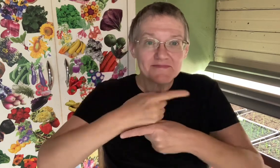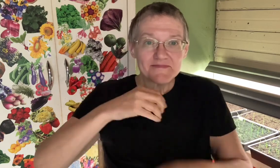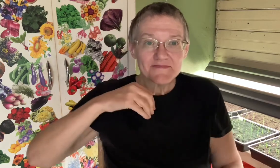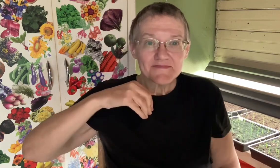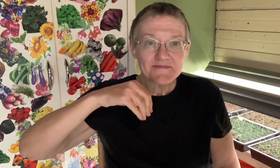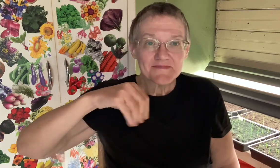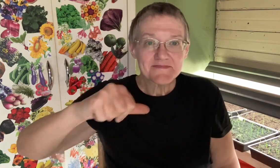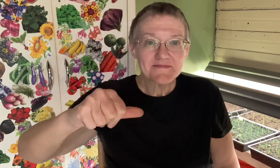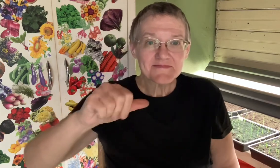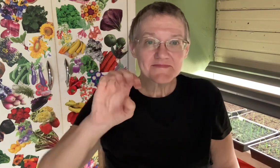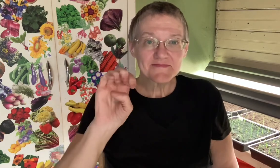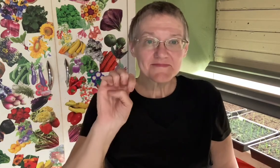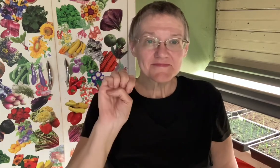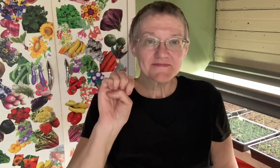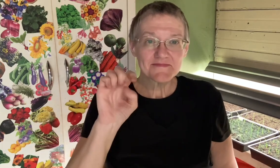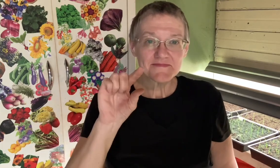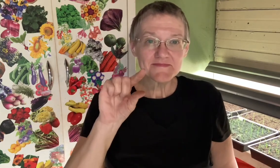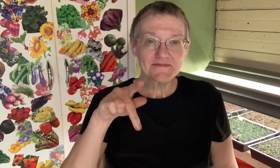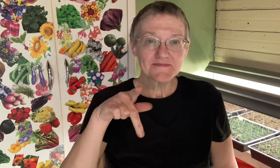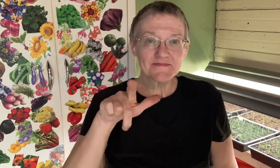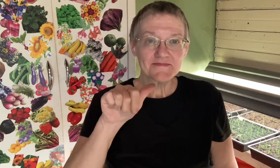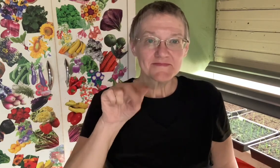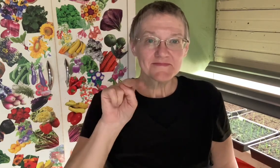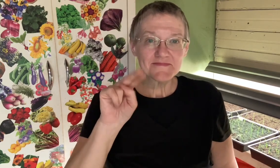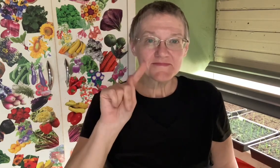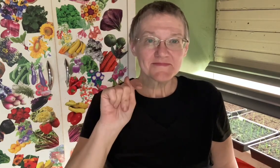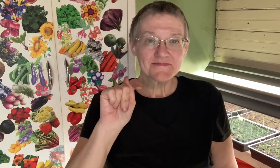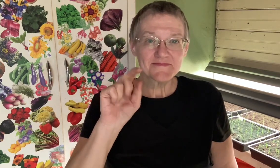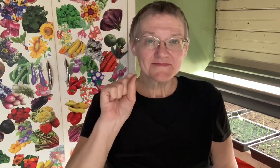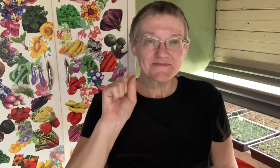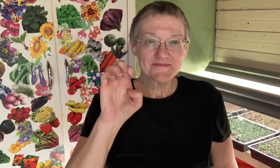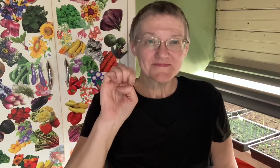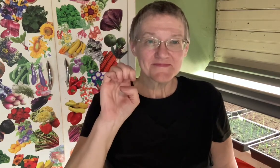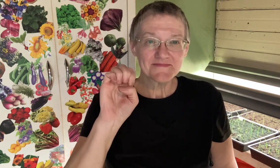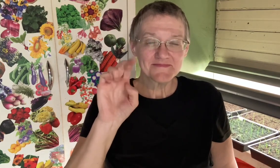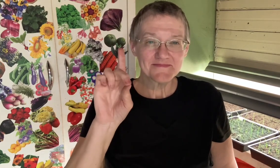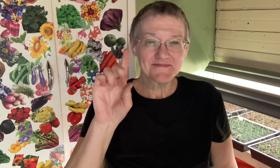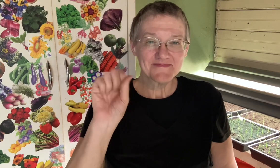Today we're going to start eggplant seeds.